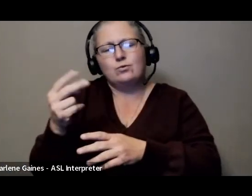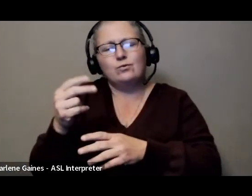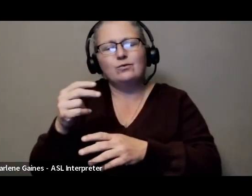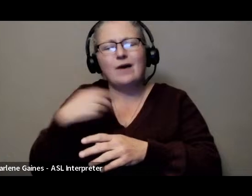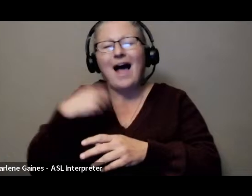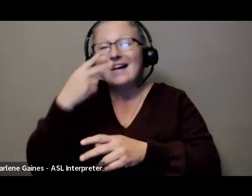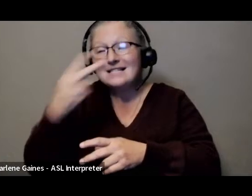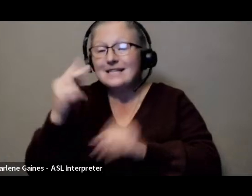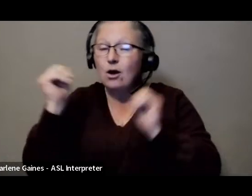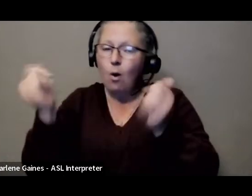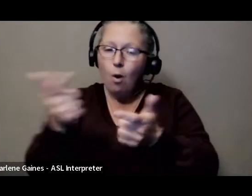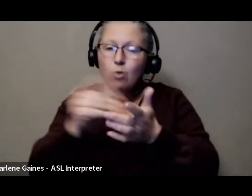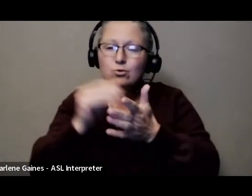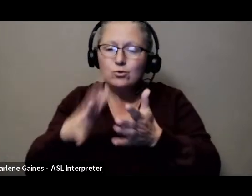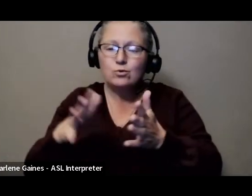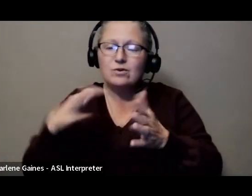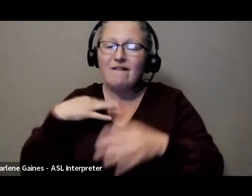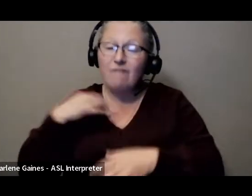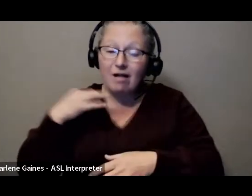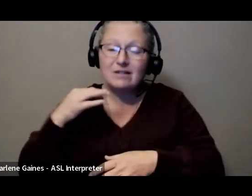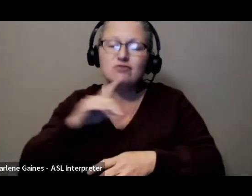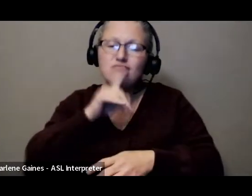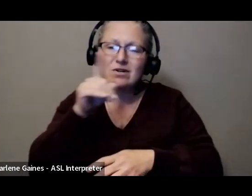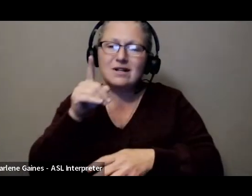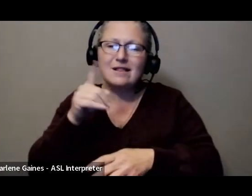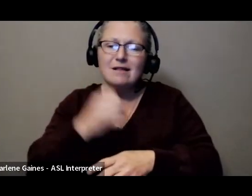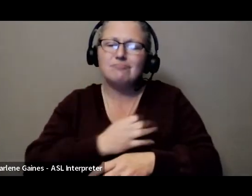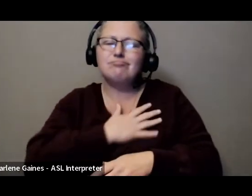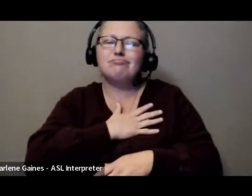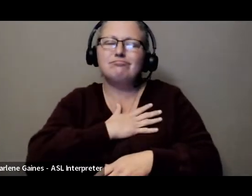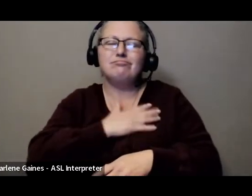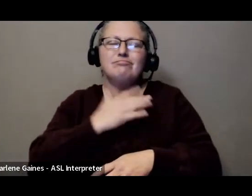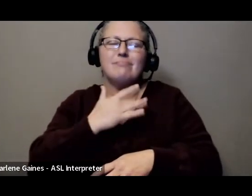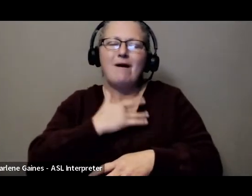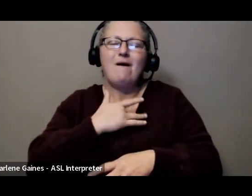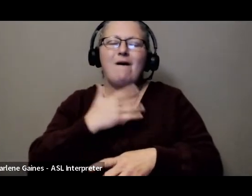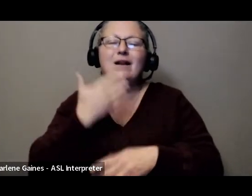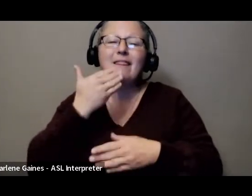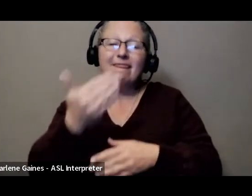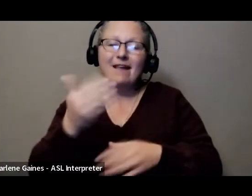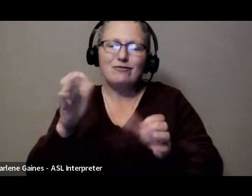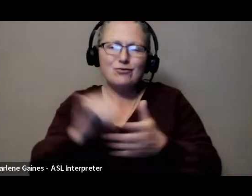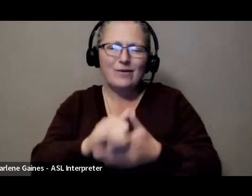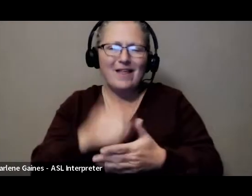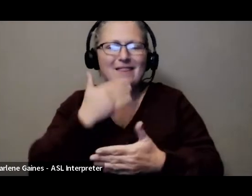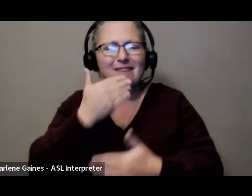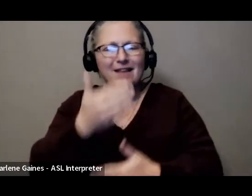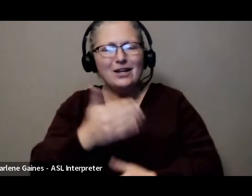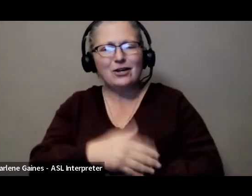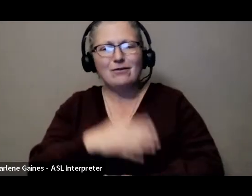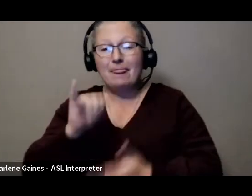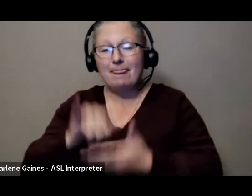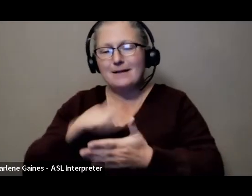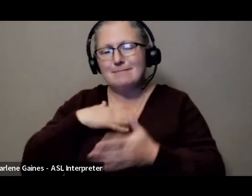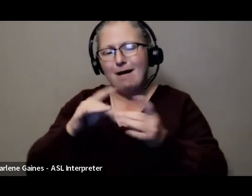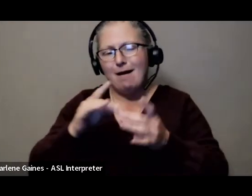you everywhere volunteering, and it's really warms my heart. And thank you for doing that. Thank you. That's my